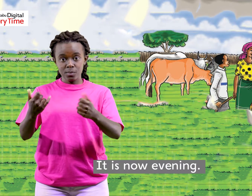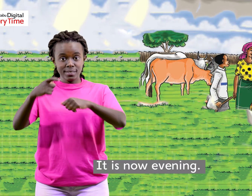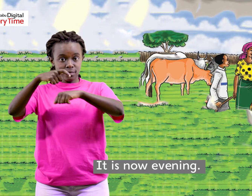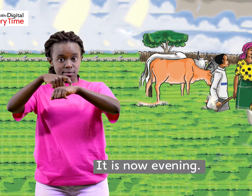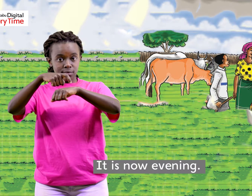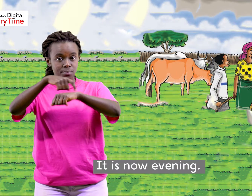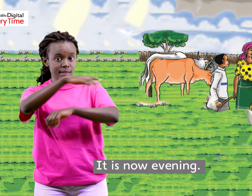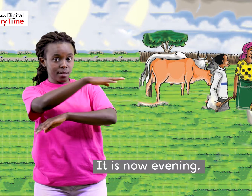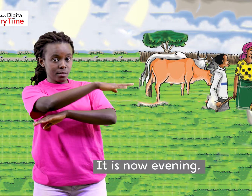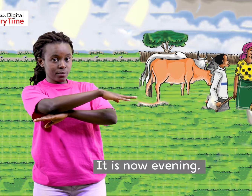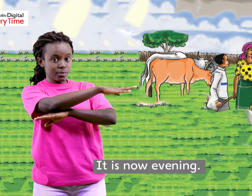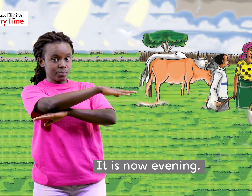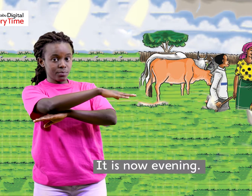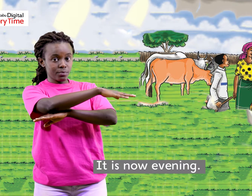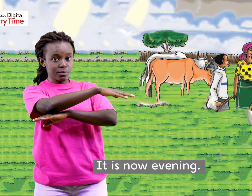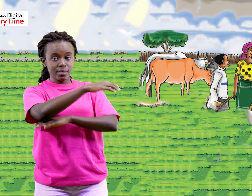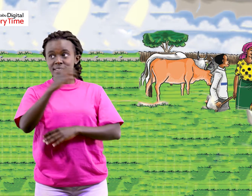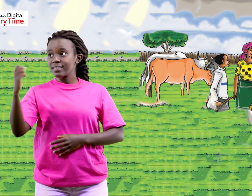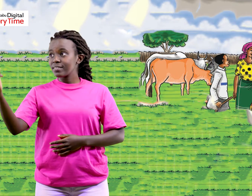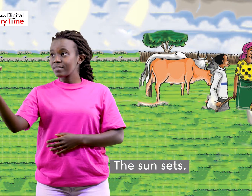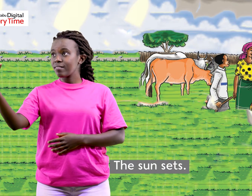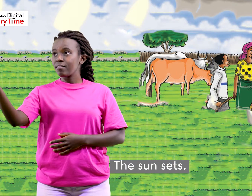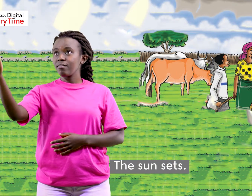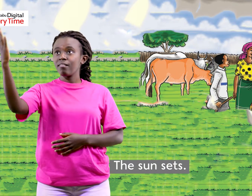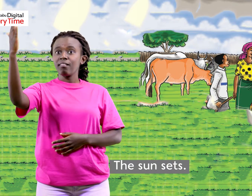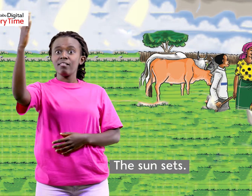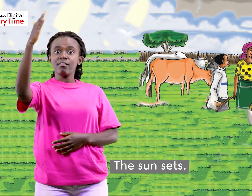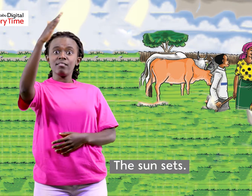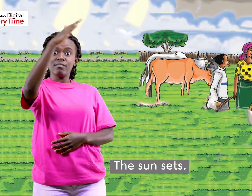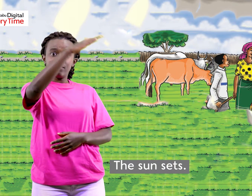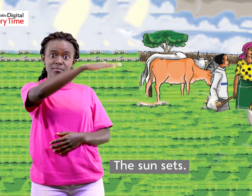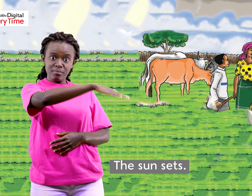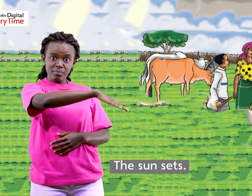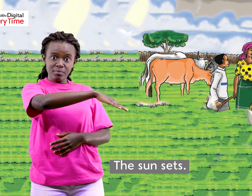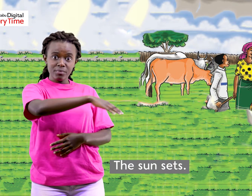It is now evening. The sun sets.